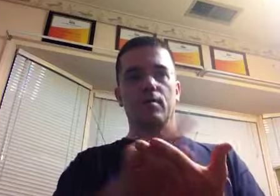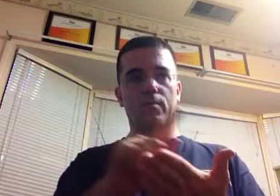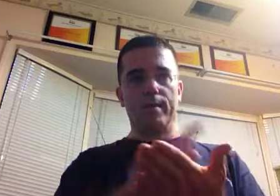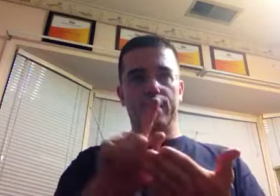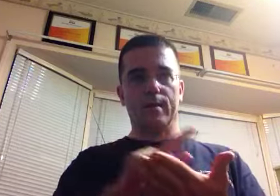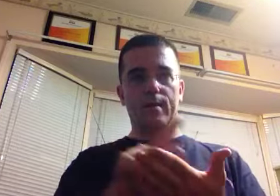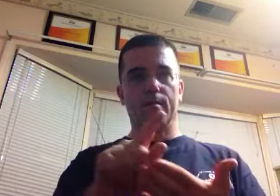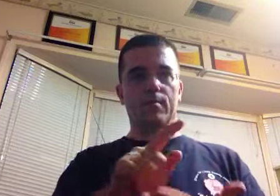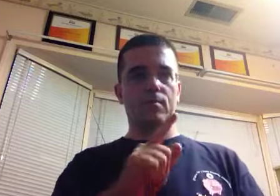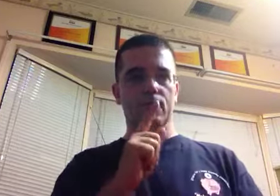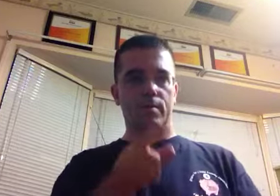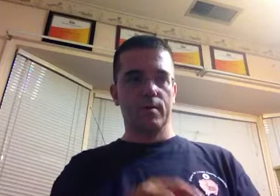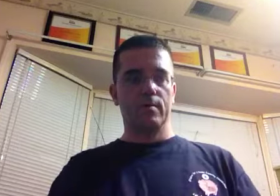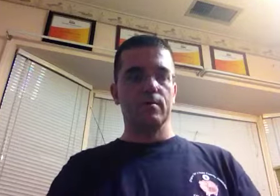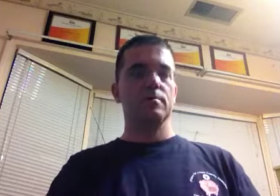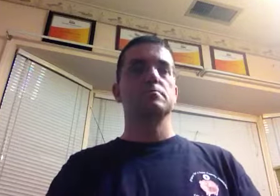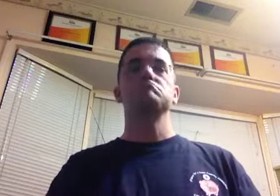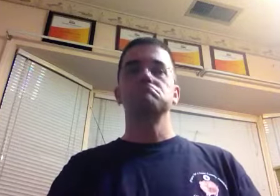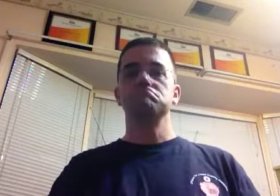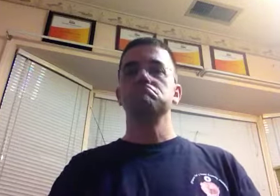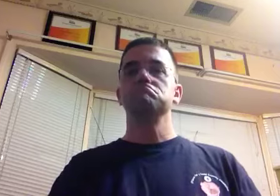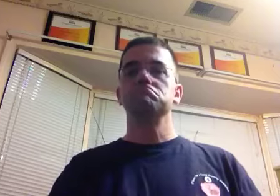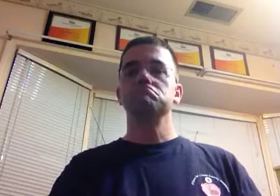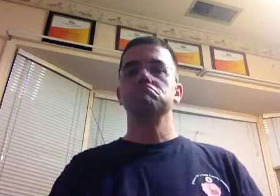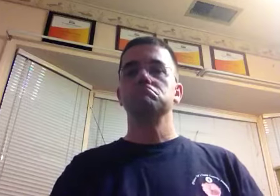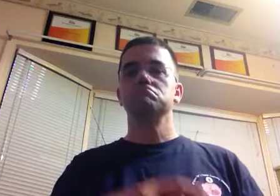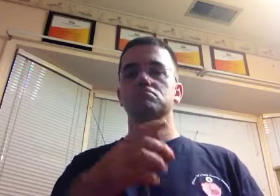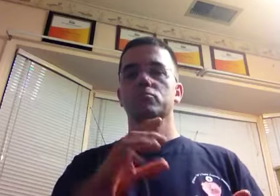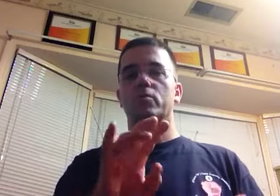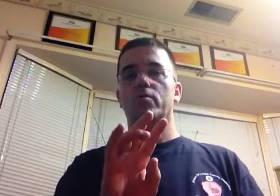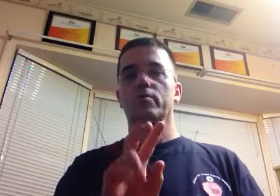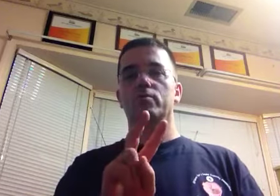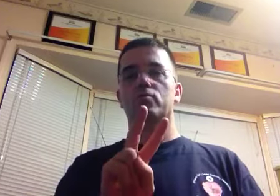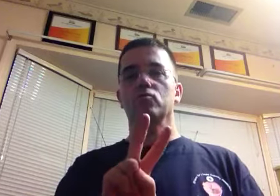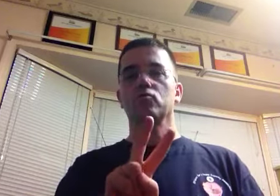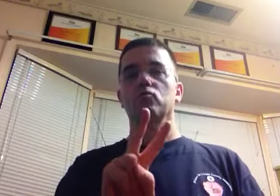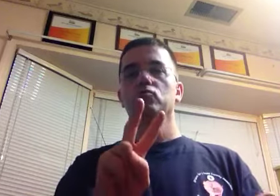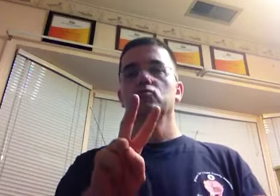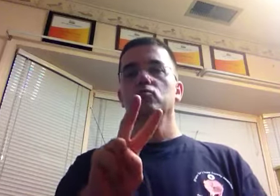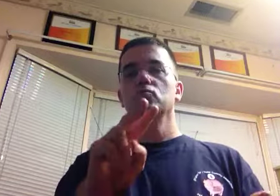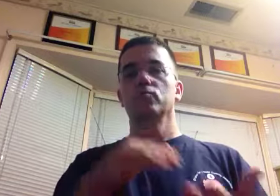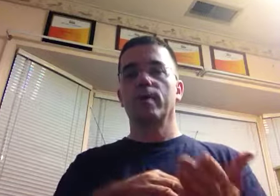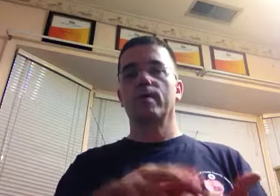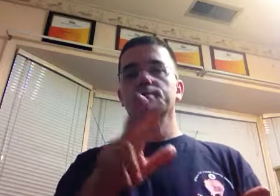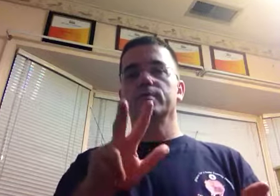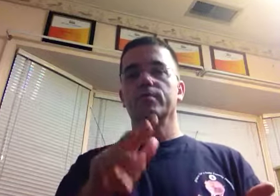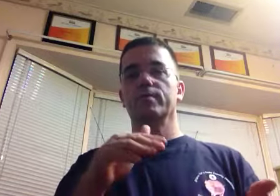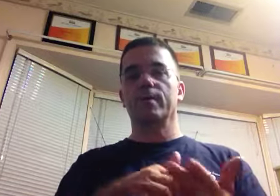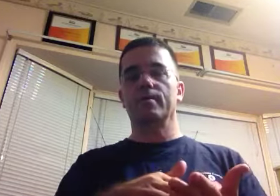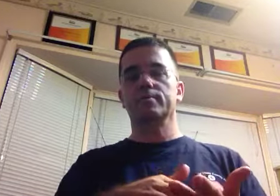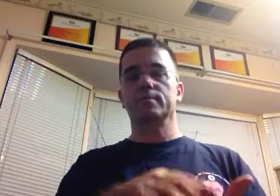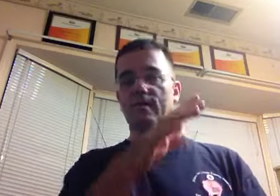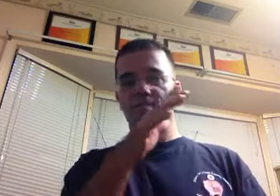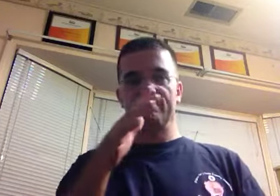Really? Okay. So you're making like $2,000, $3,000 a month farming with a business